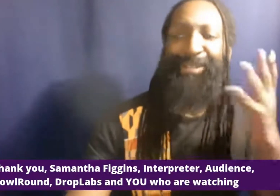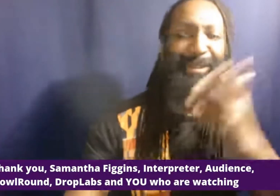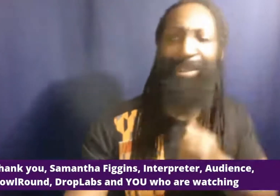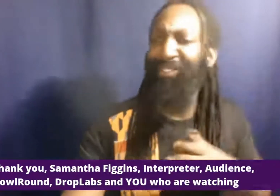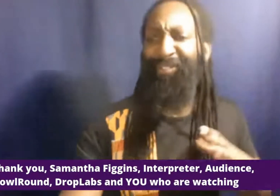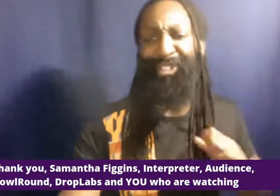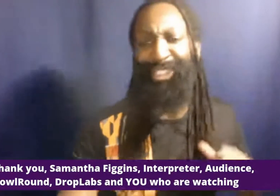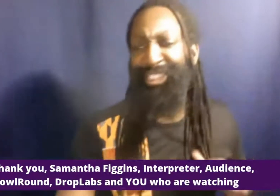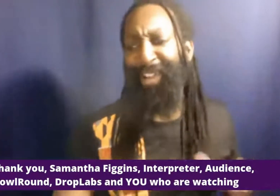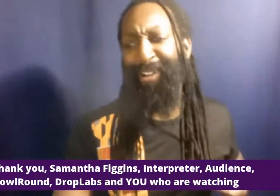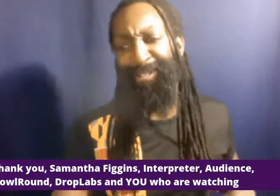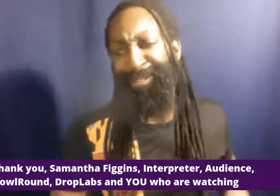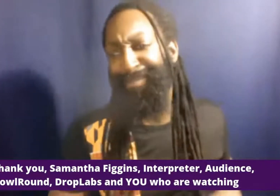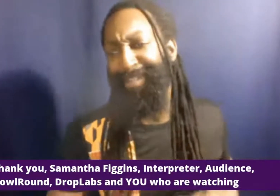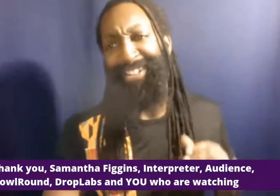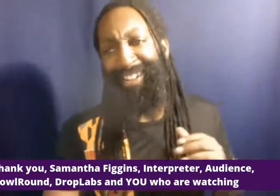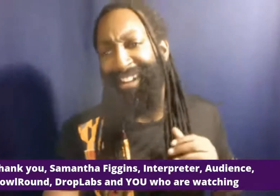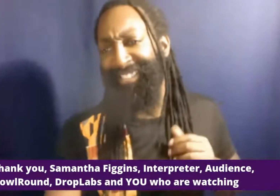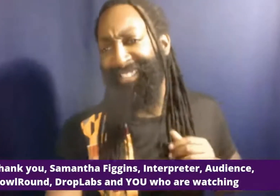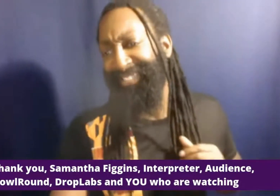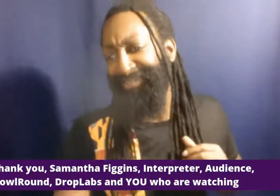that was a beautiful show.